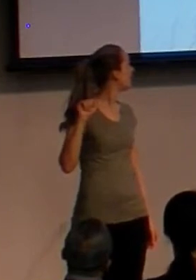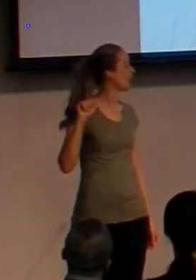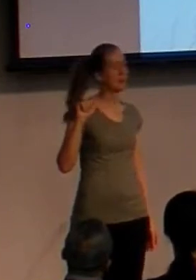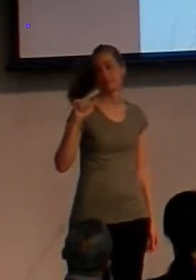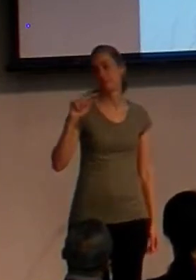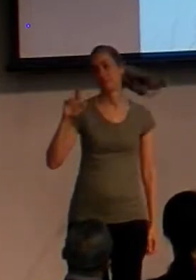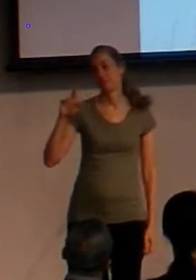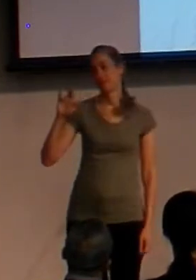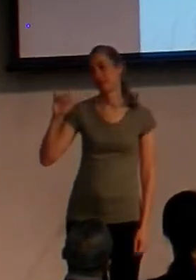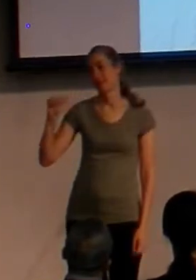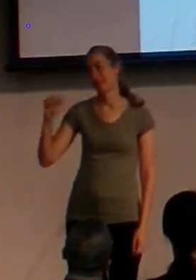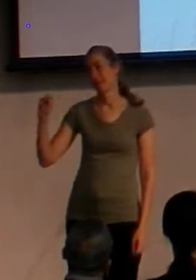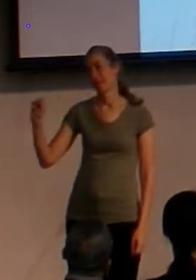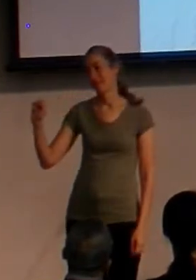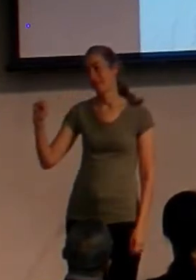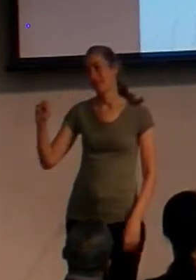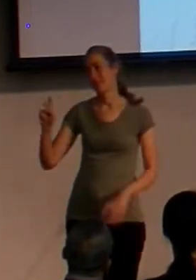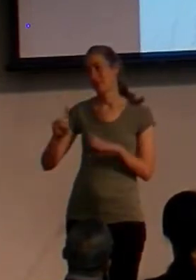There's probably a